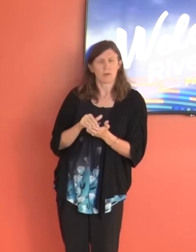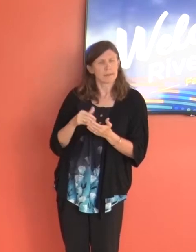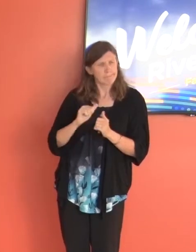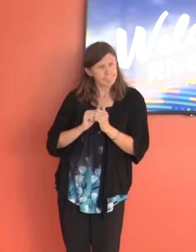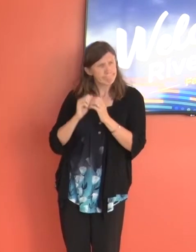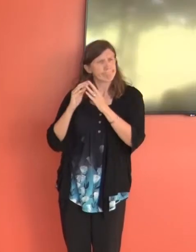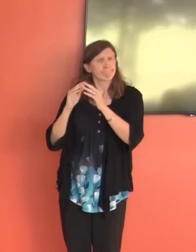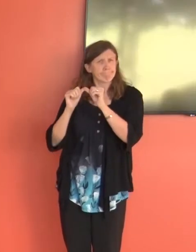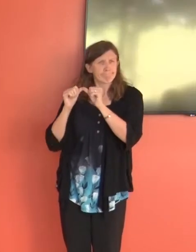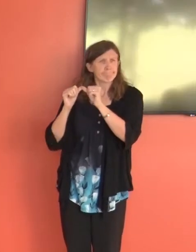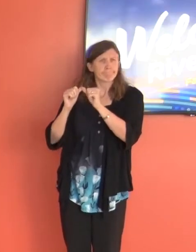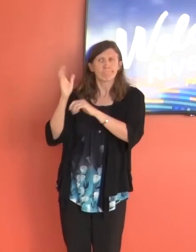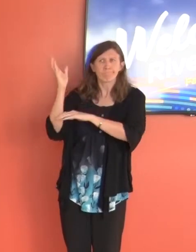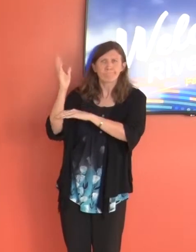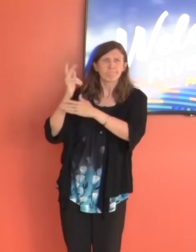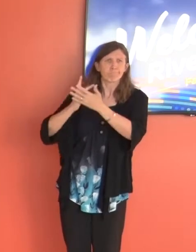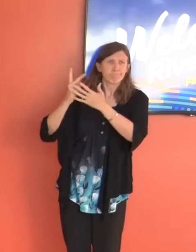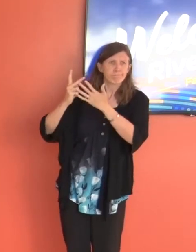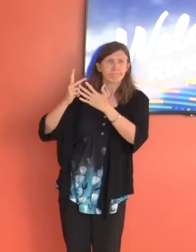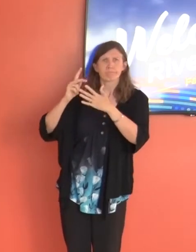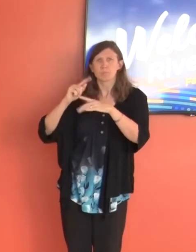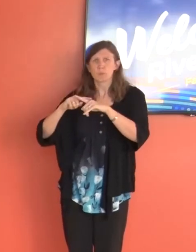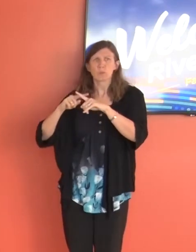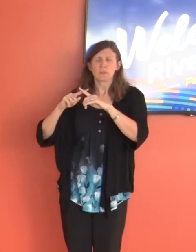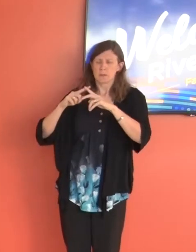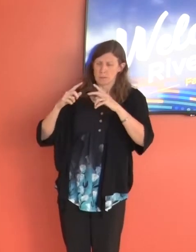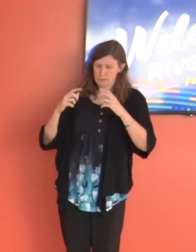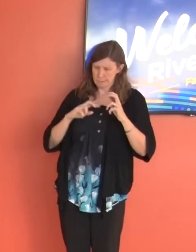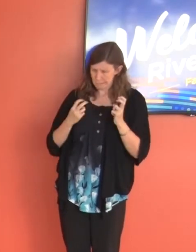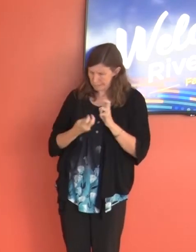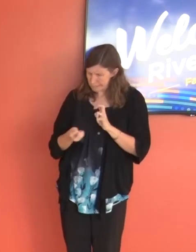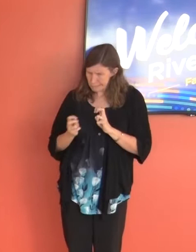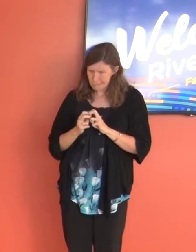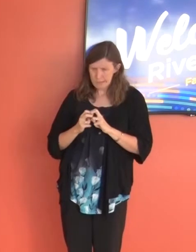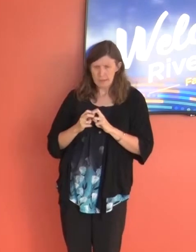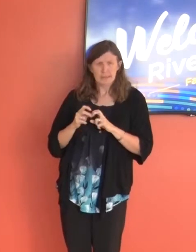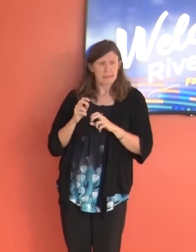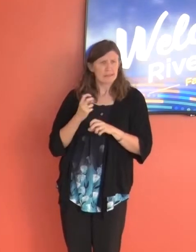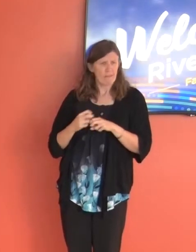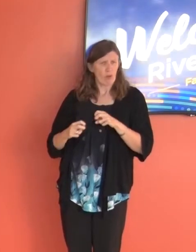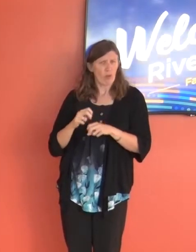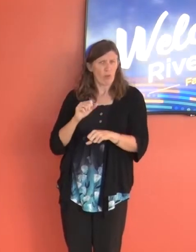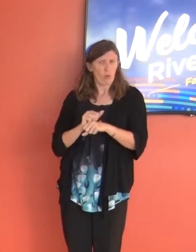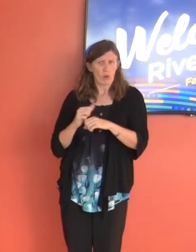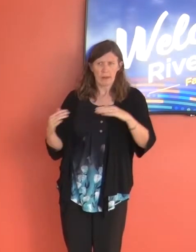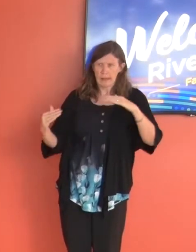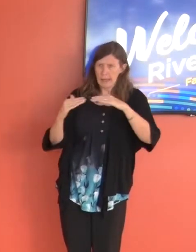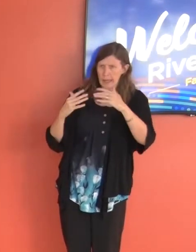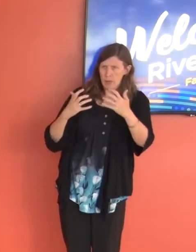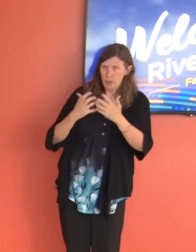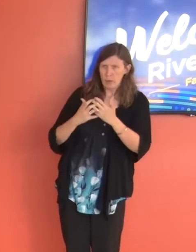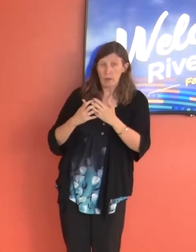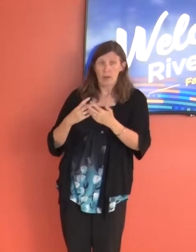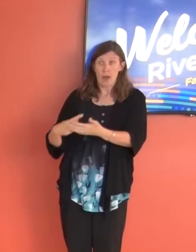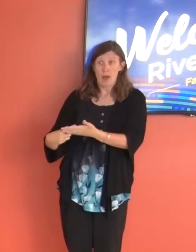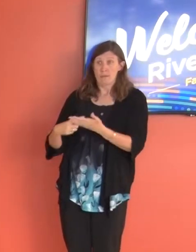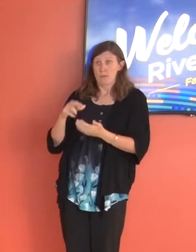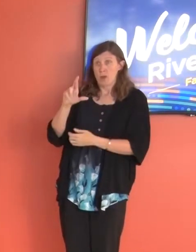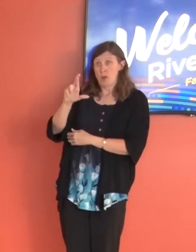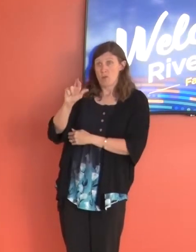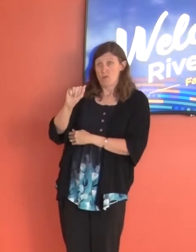can continue to do some of that difficult work. Equity work is not easy. Conversations about race are not